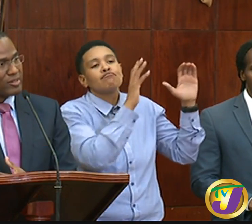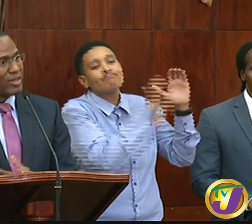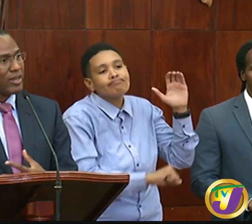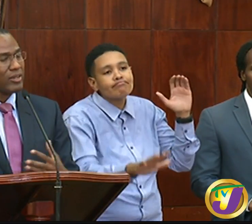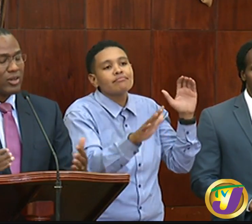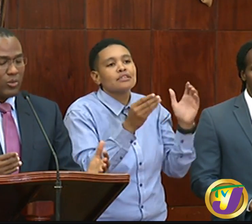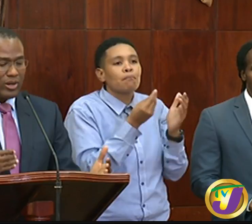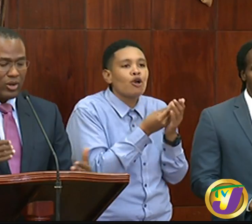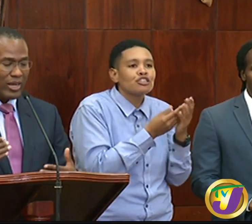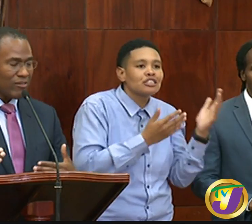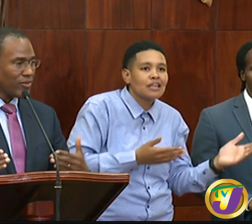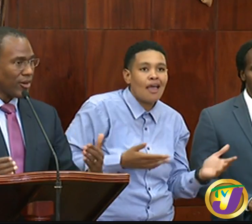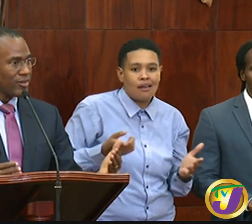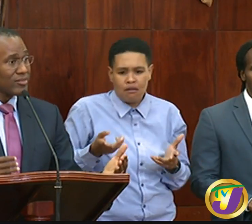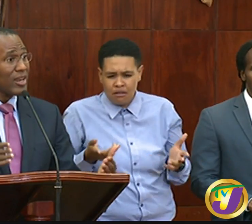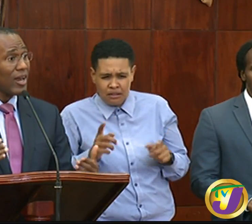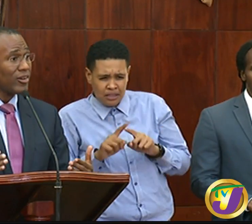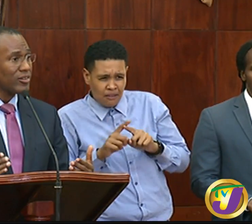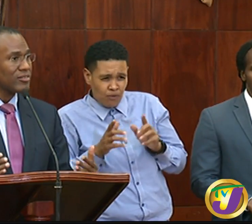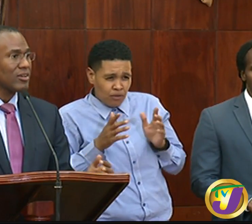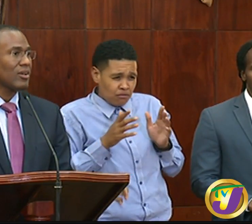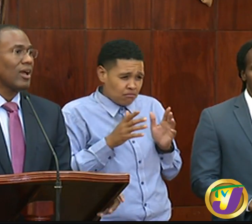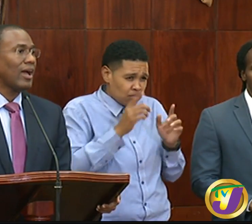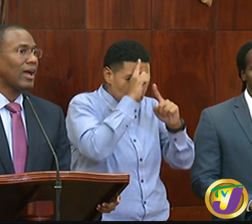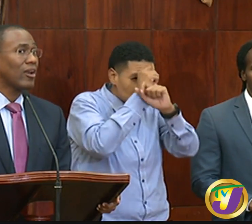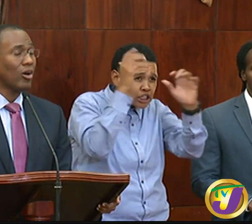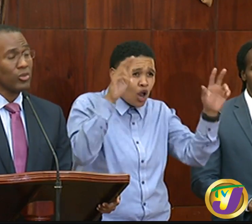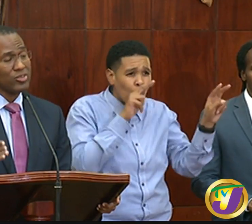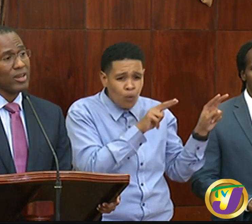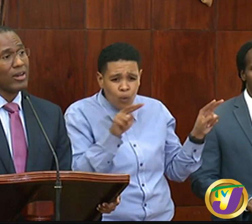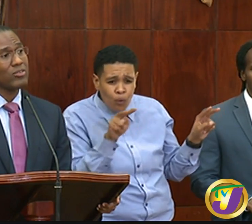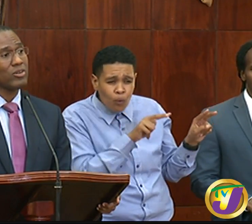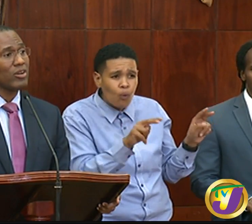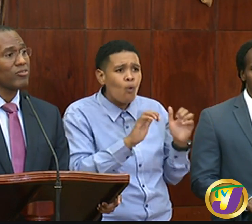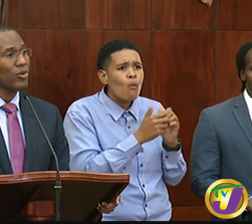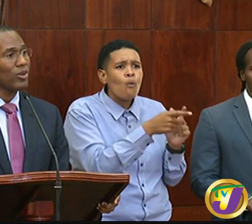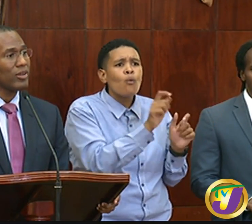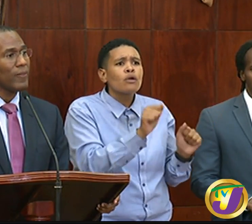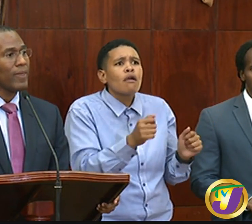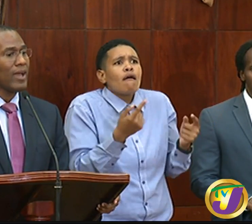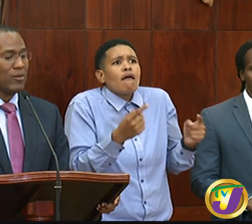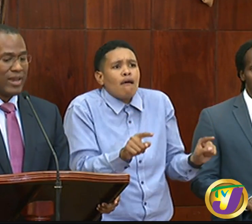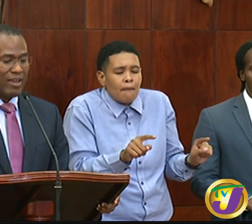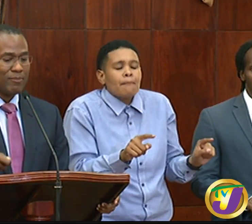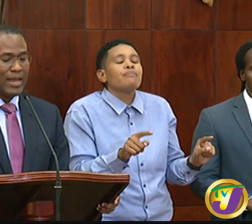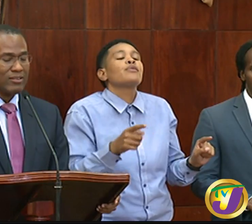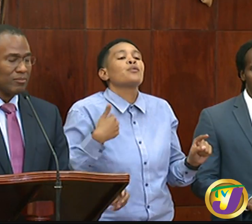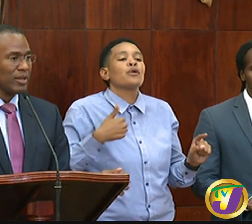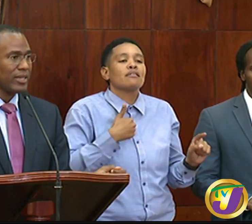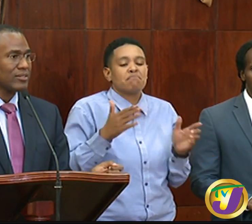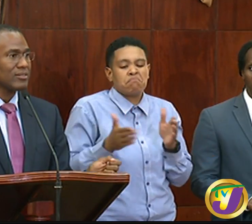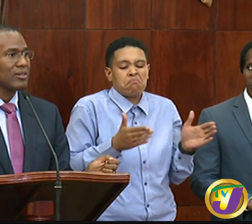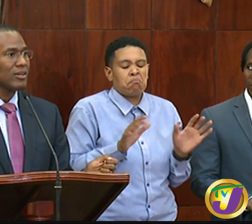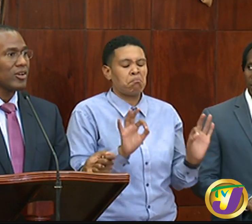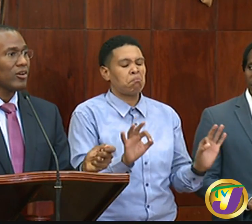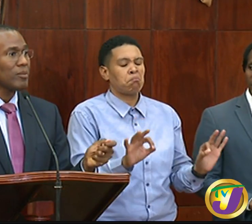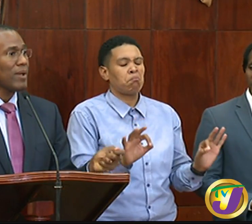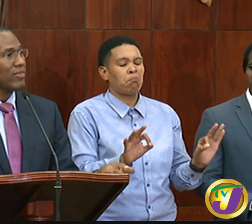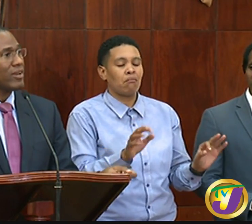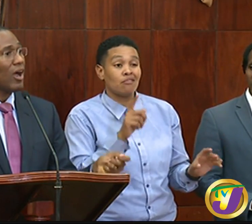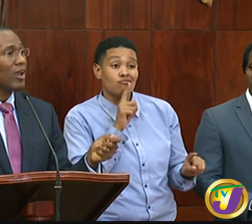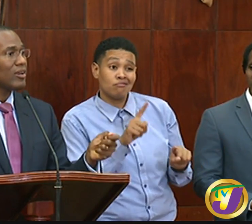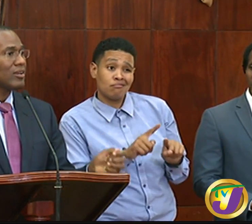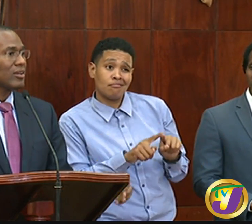the monetary side. We're looking at various scenarios and how those scenarios could unfold. and we have plans in place, you